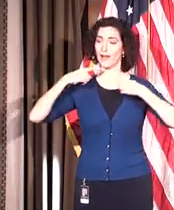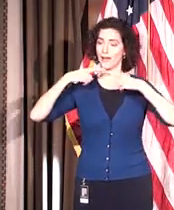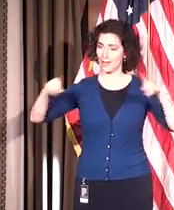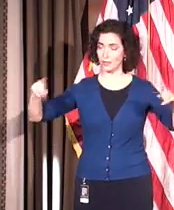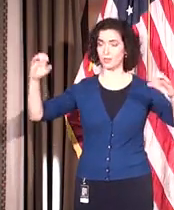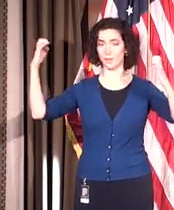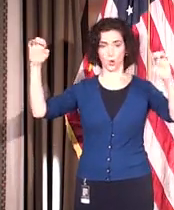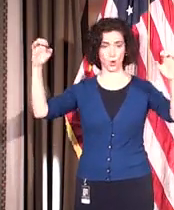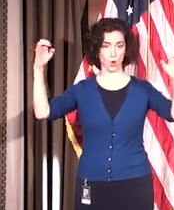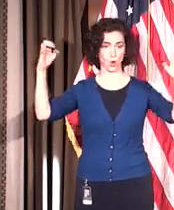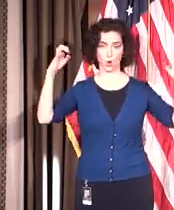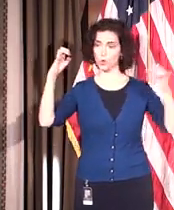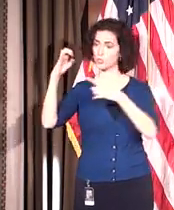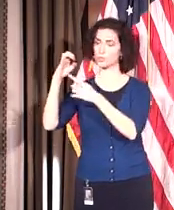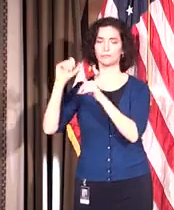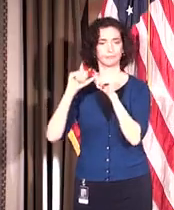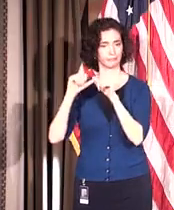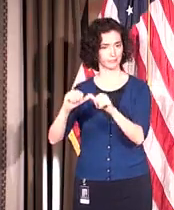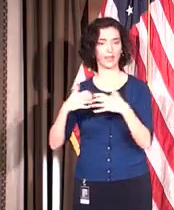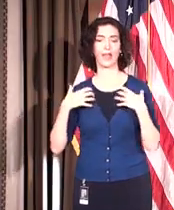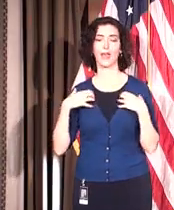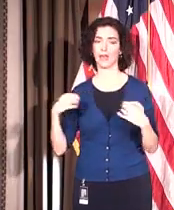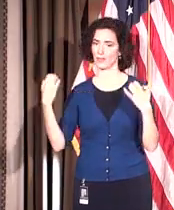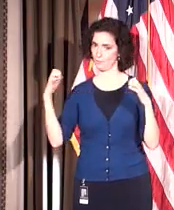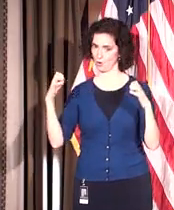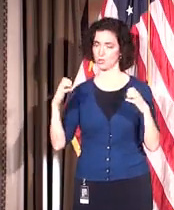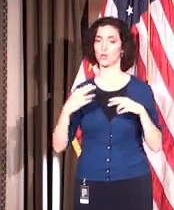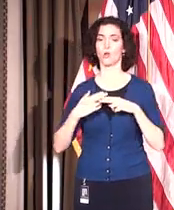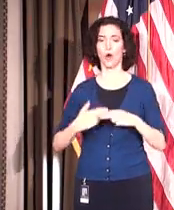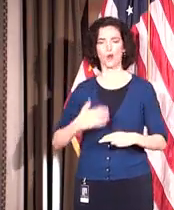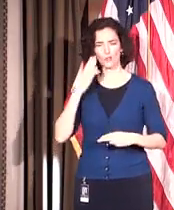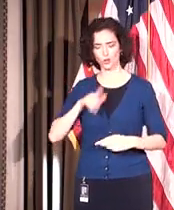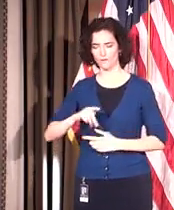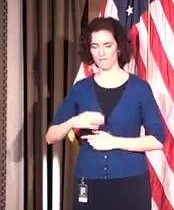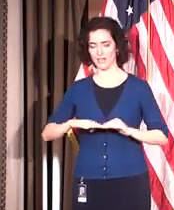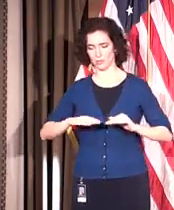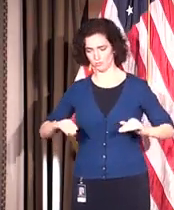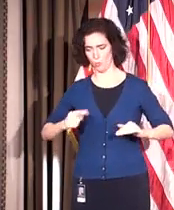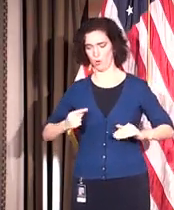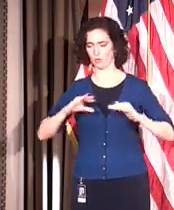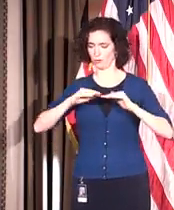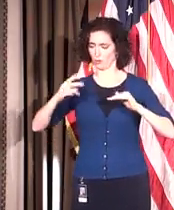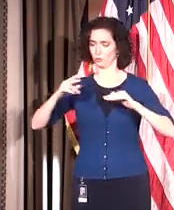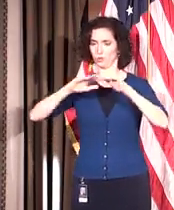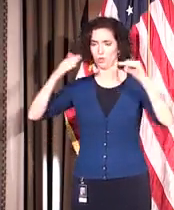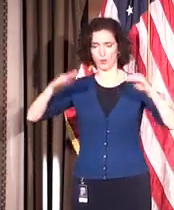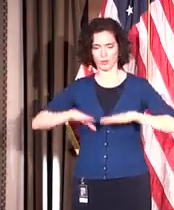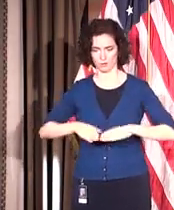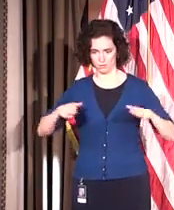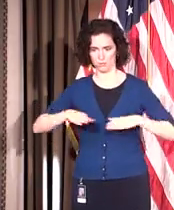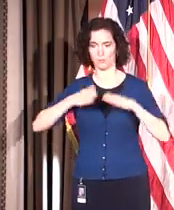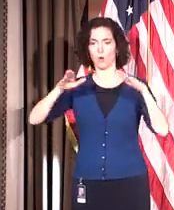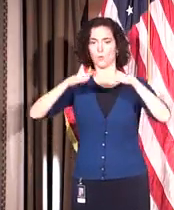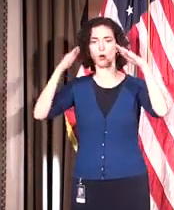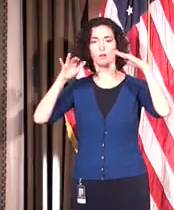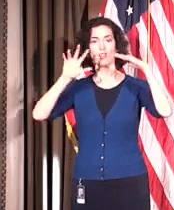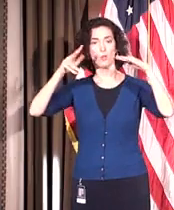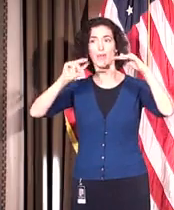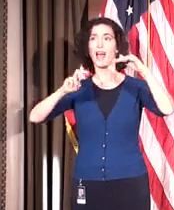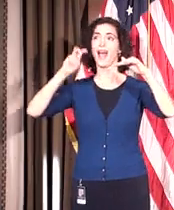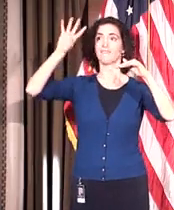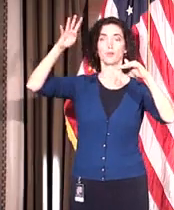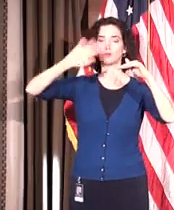health emergency remains in effect. We remain in phase 3 with the mitigation measures contained therein and the